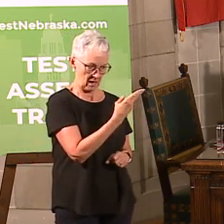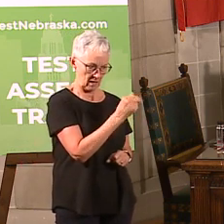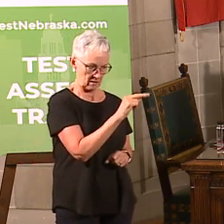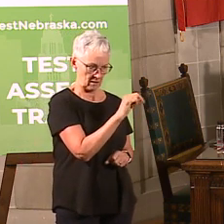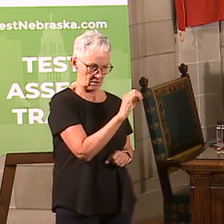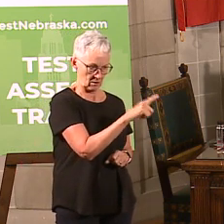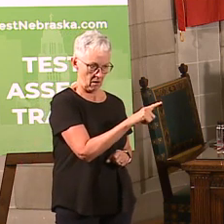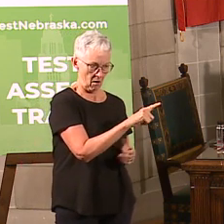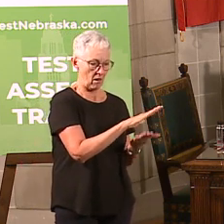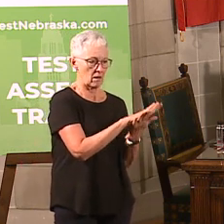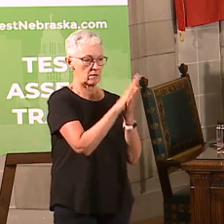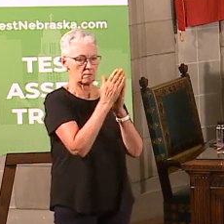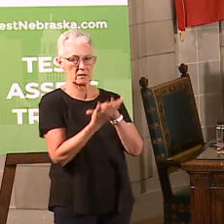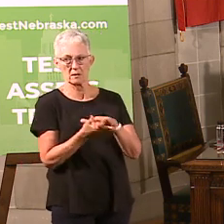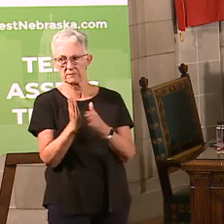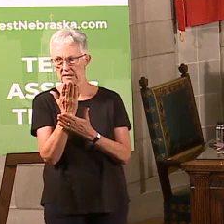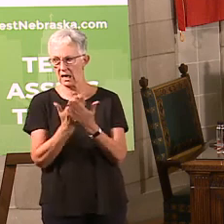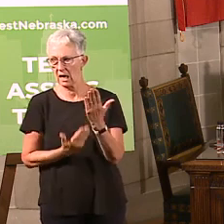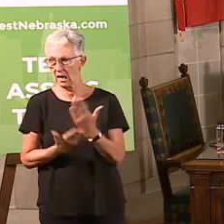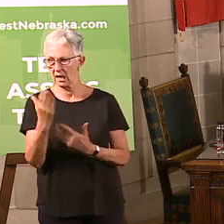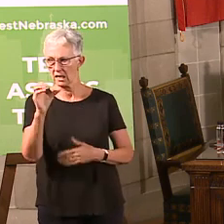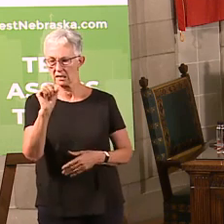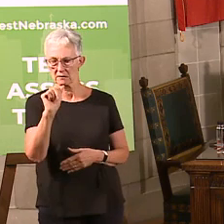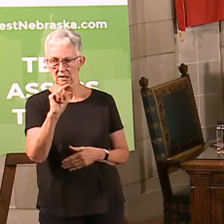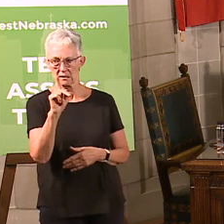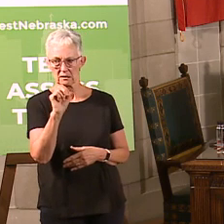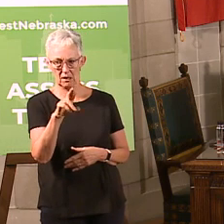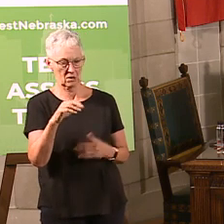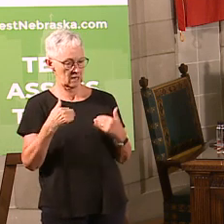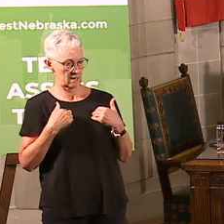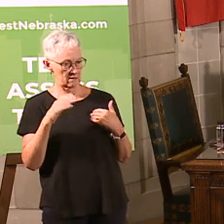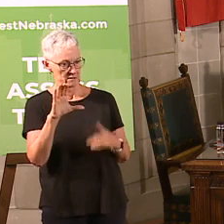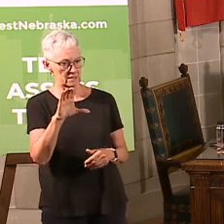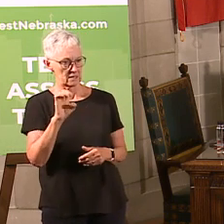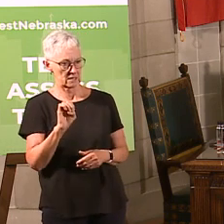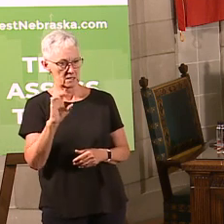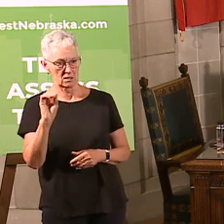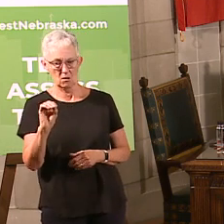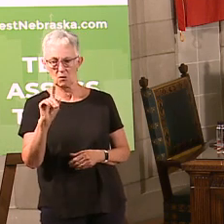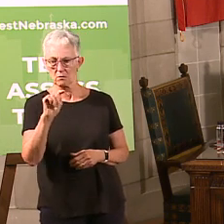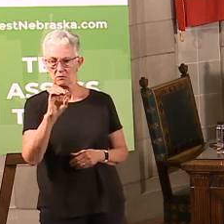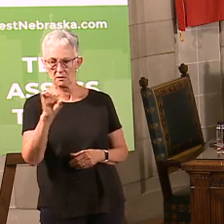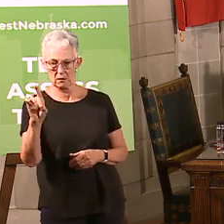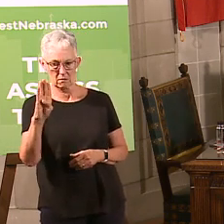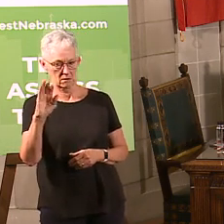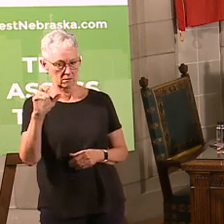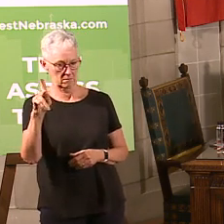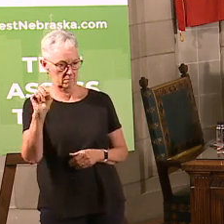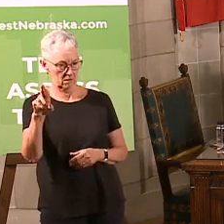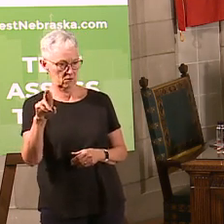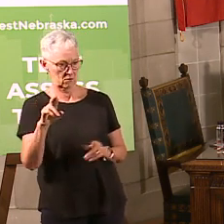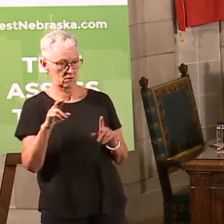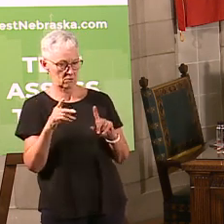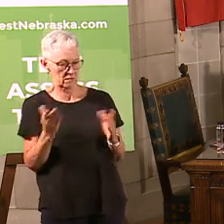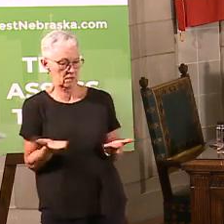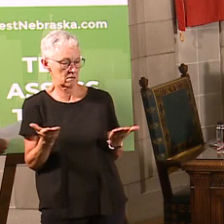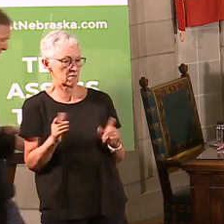able to go into hand sanitizer. So I've got the CEO of Green Plains, Todd Becker, here. So Todd, would you come up and talk to us a little bit about that, please?